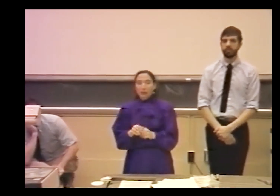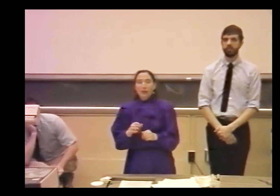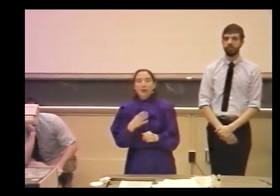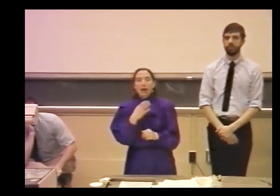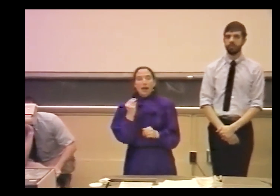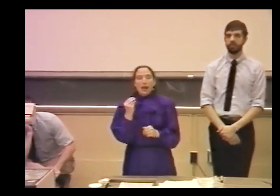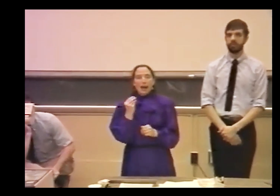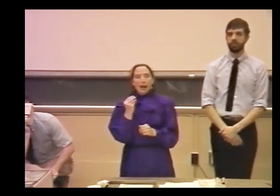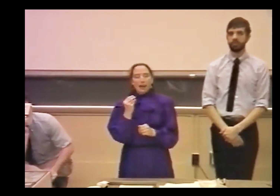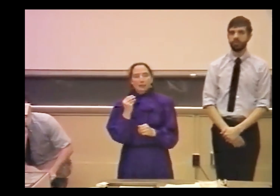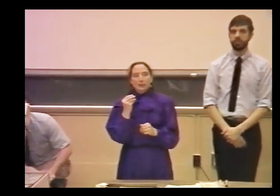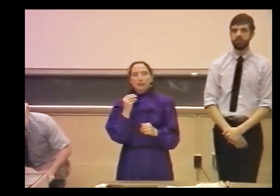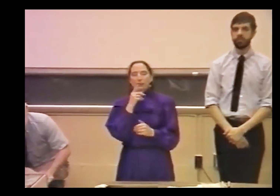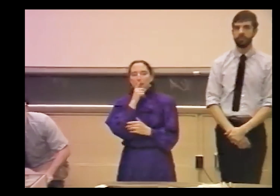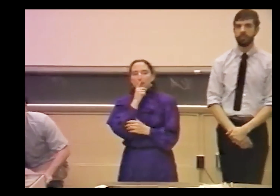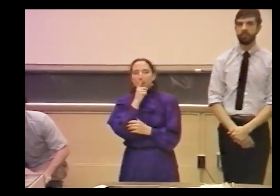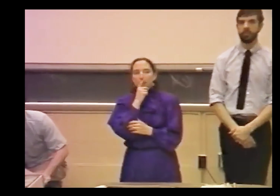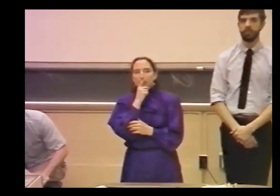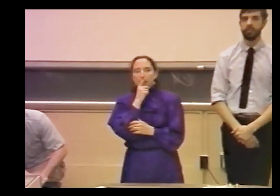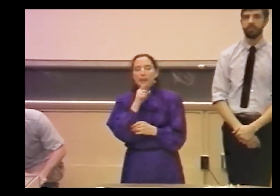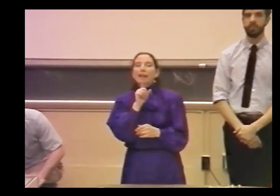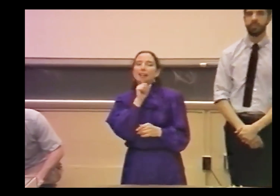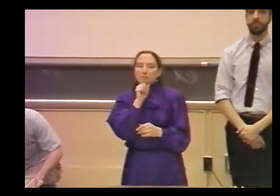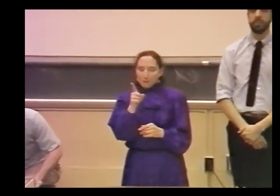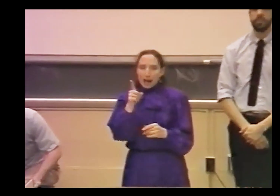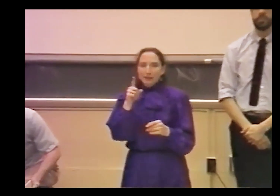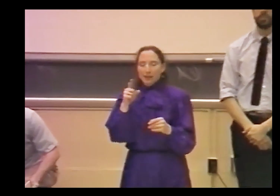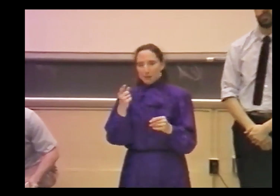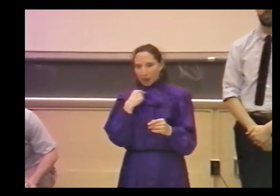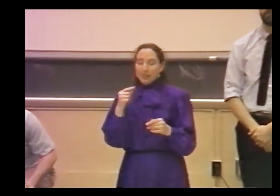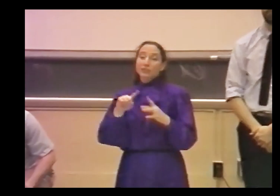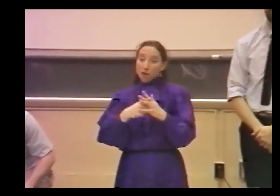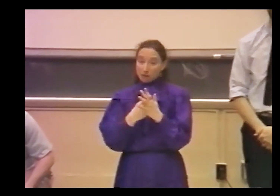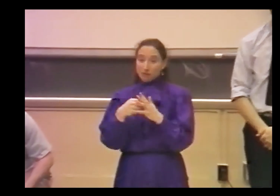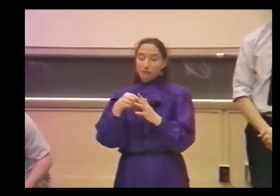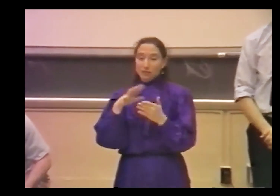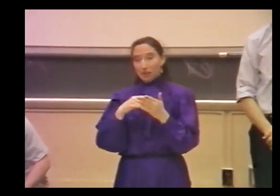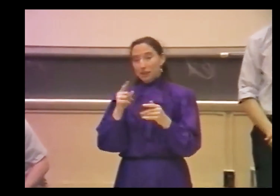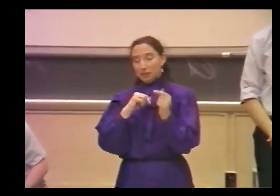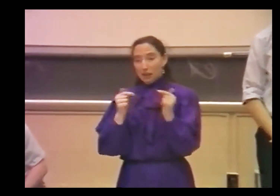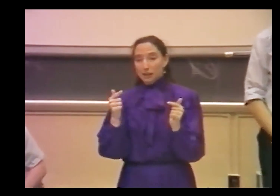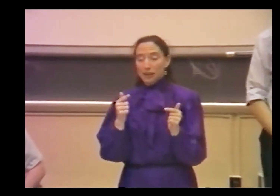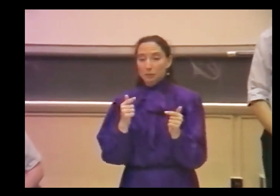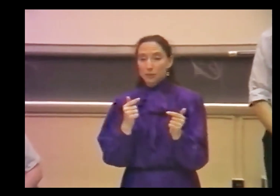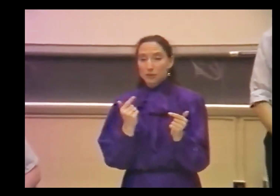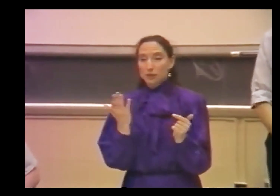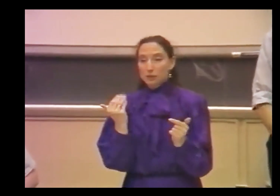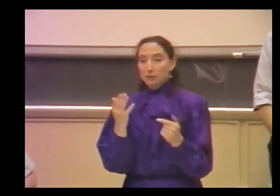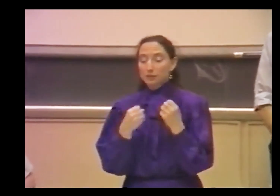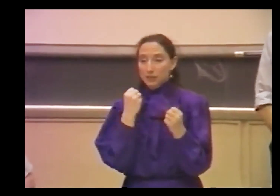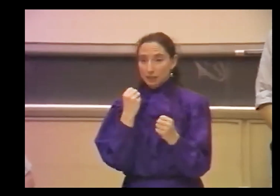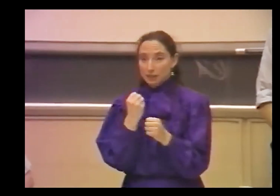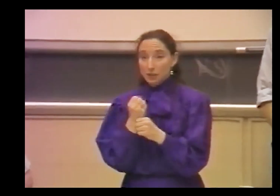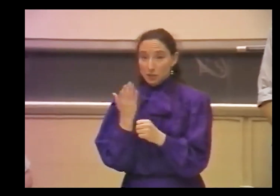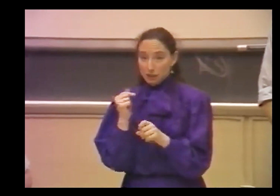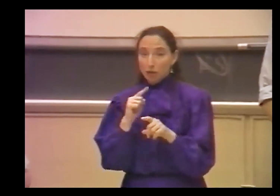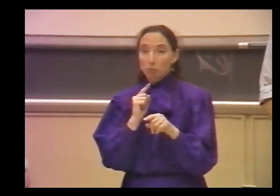Okay. And in fact, I mean, I started studying sign language 15 years ago,